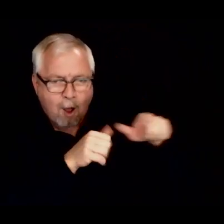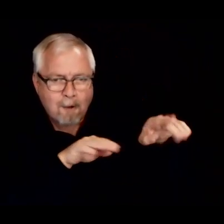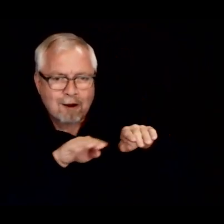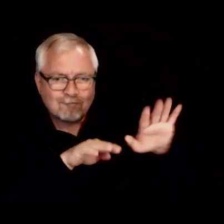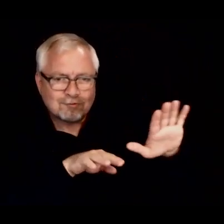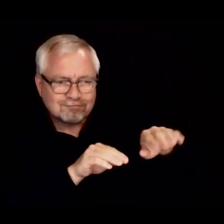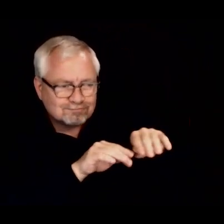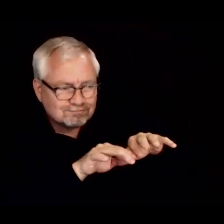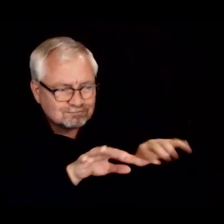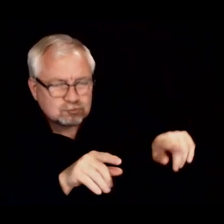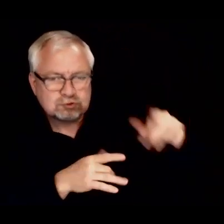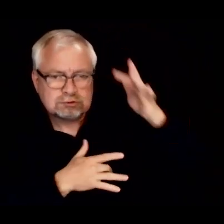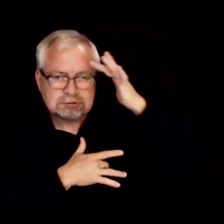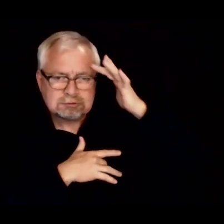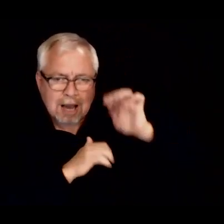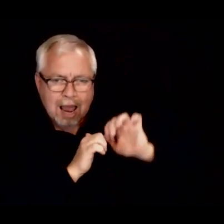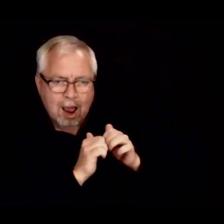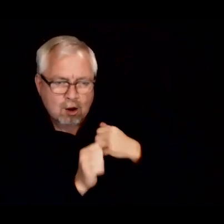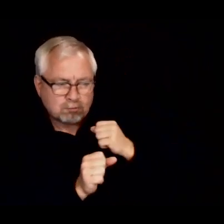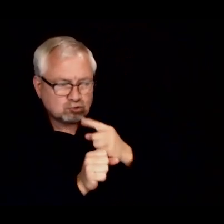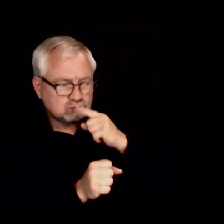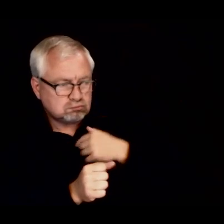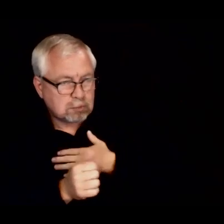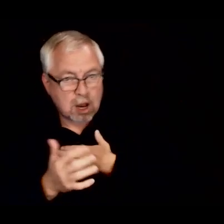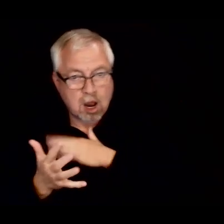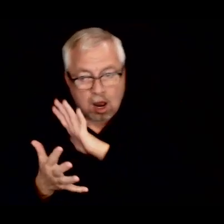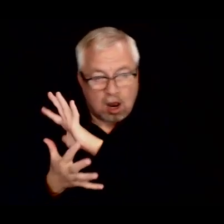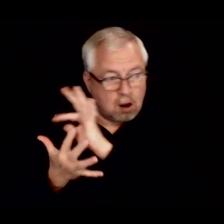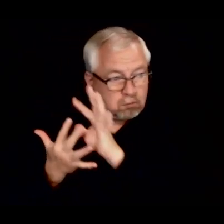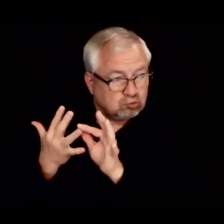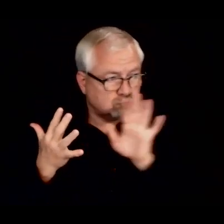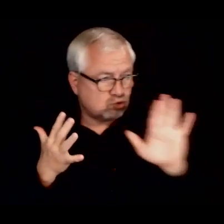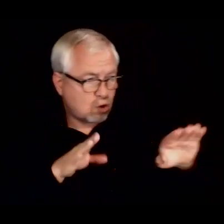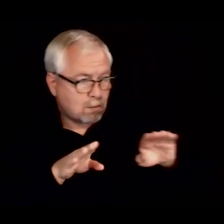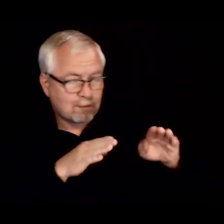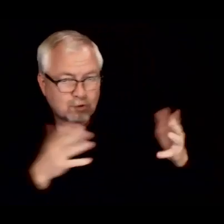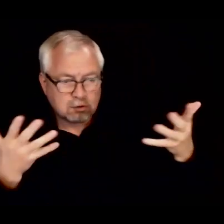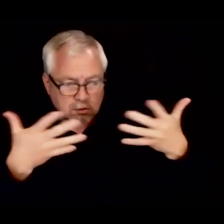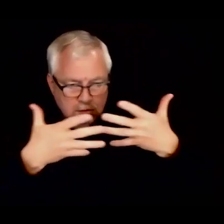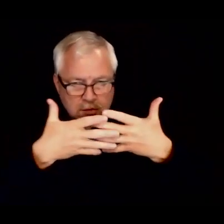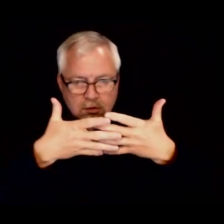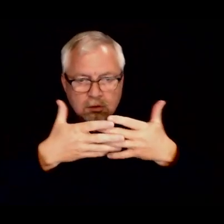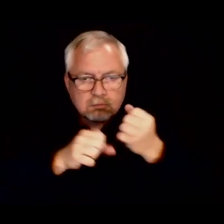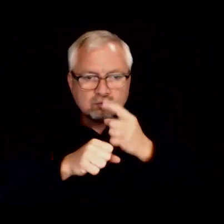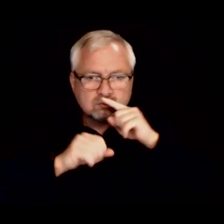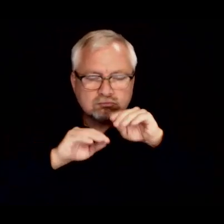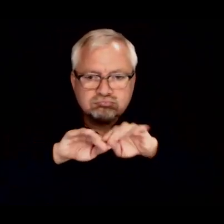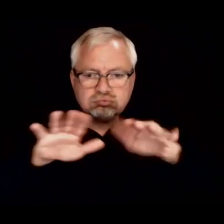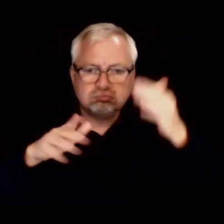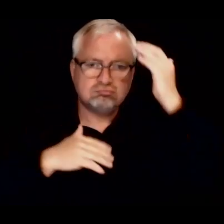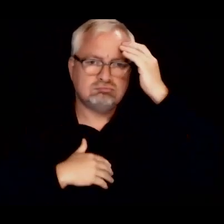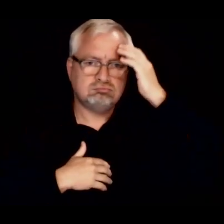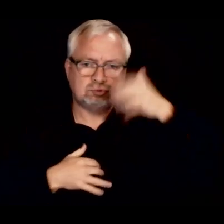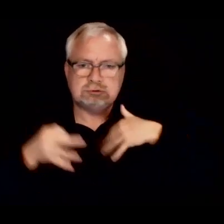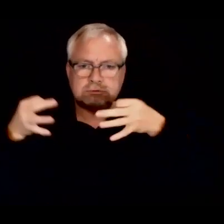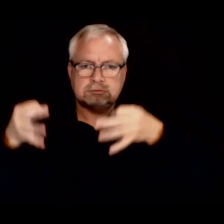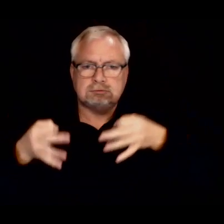are options available for the fall, so that there's time to plan, but so that we can be nimble if we have to